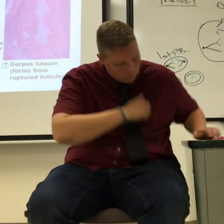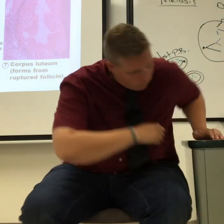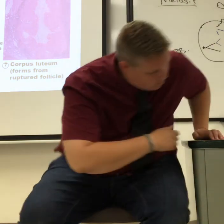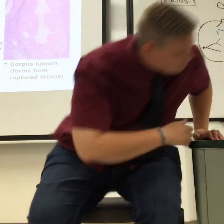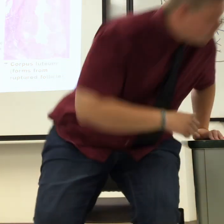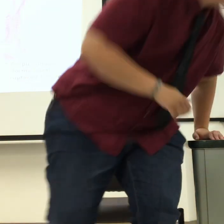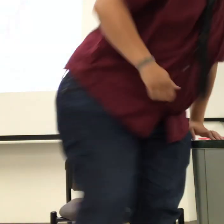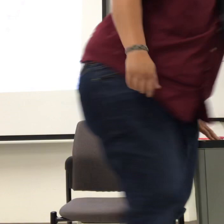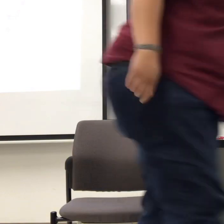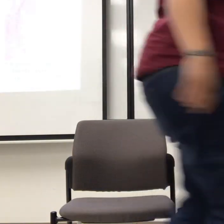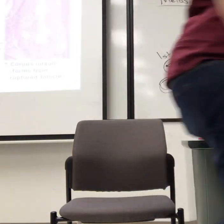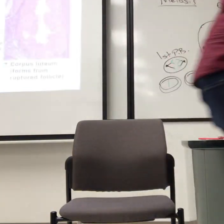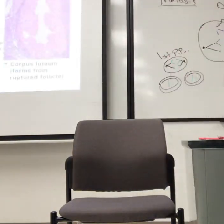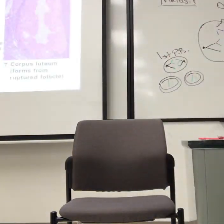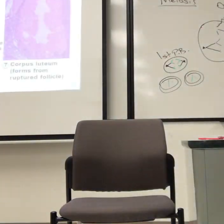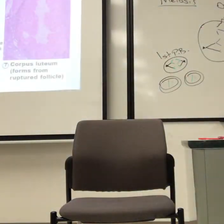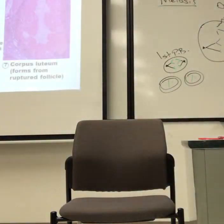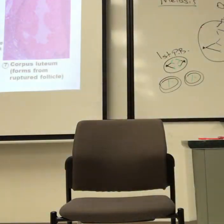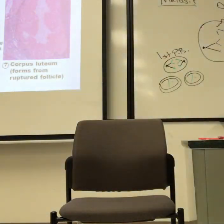Corpus luteum.